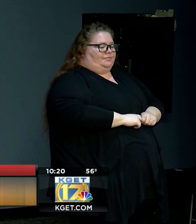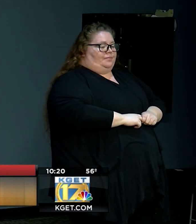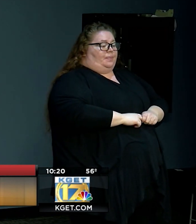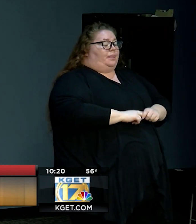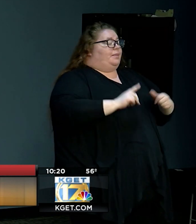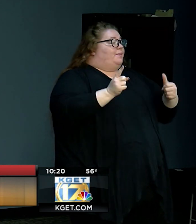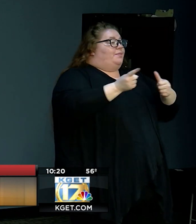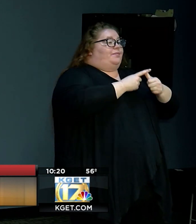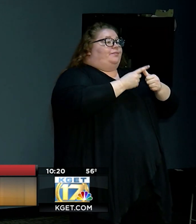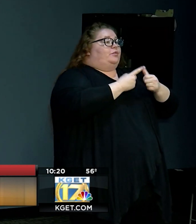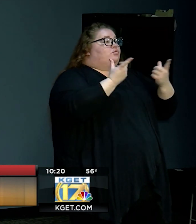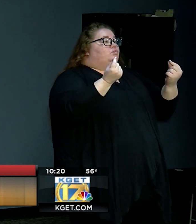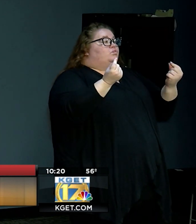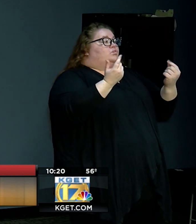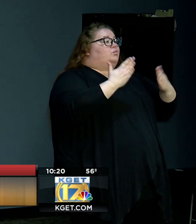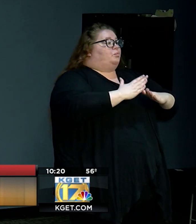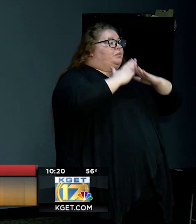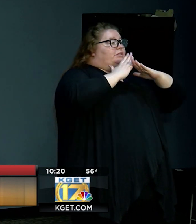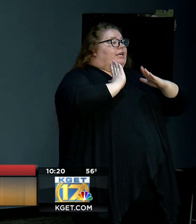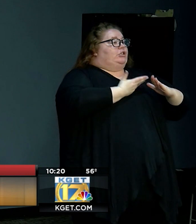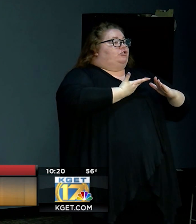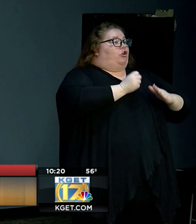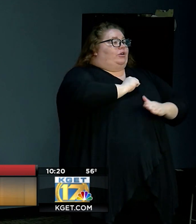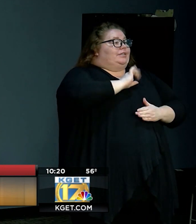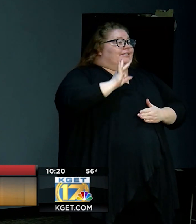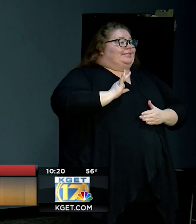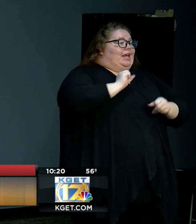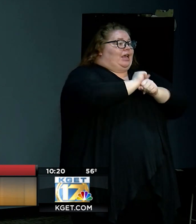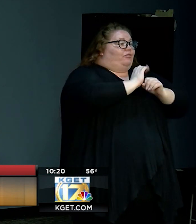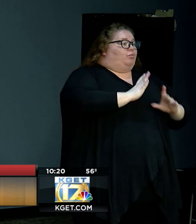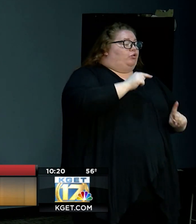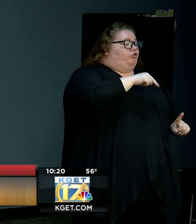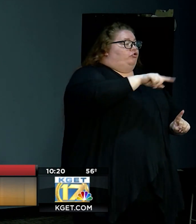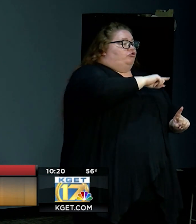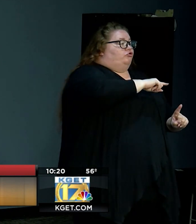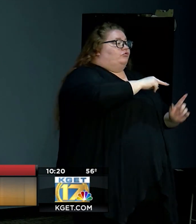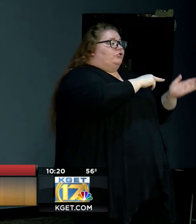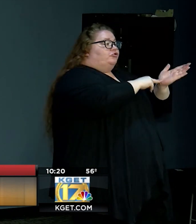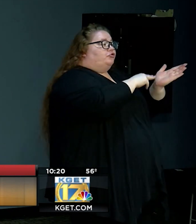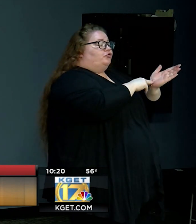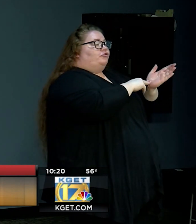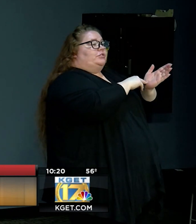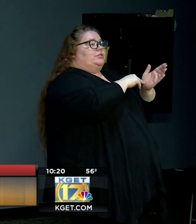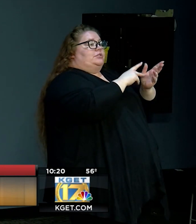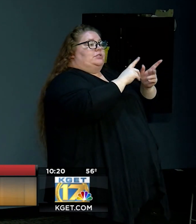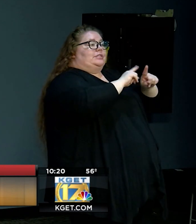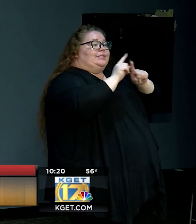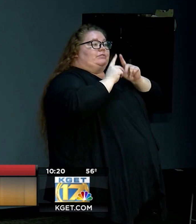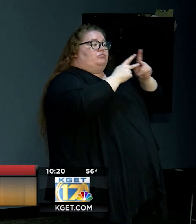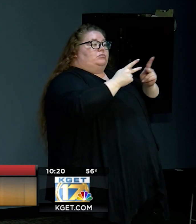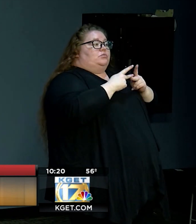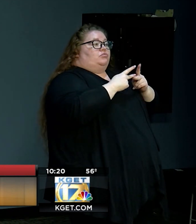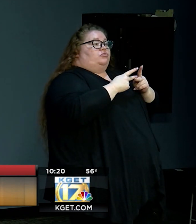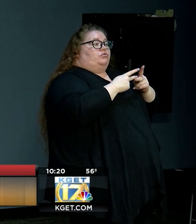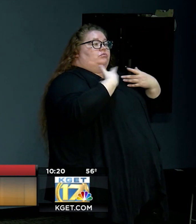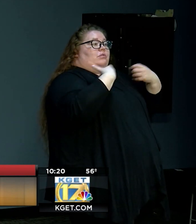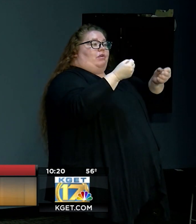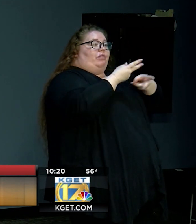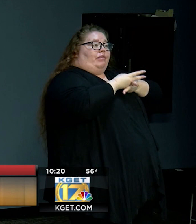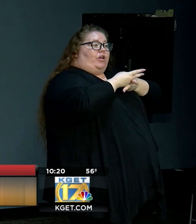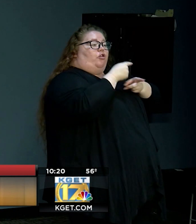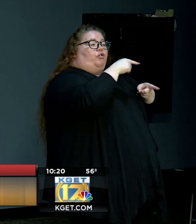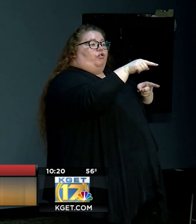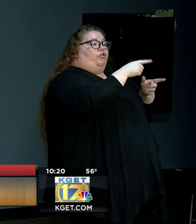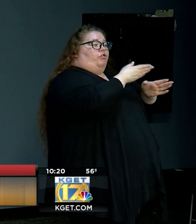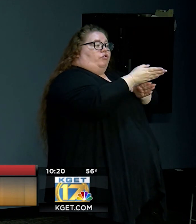of course, is to protect our workforce. The physicians, the nurses, all who work in healthcare, whether it be at an